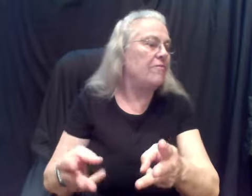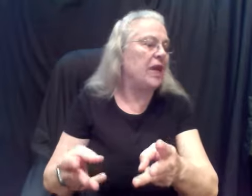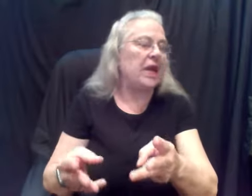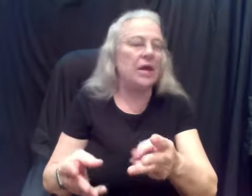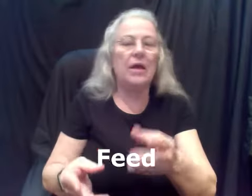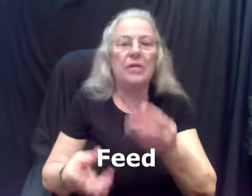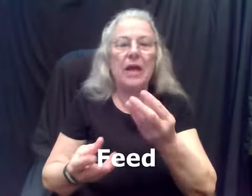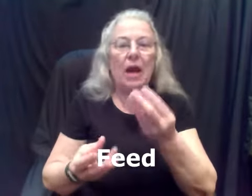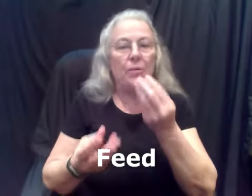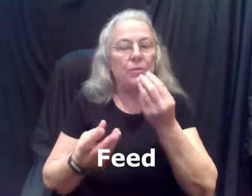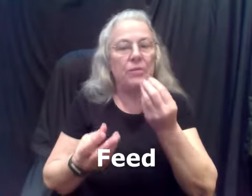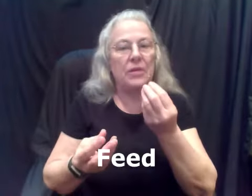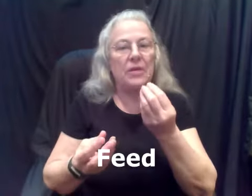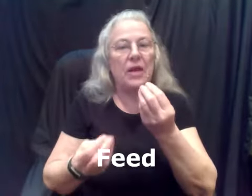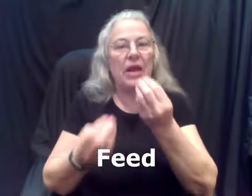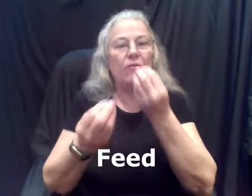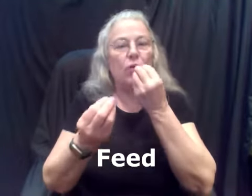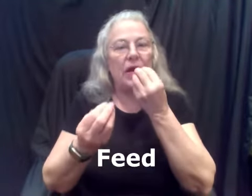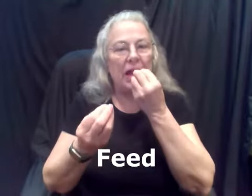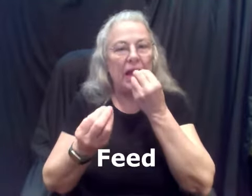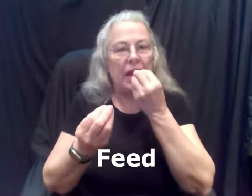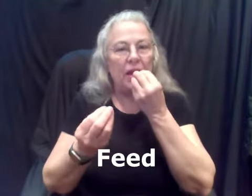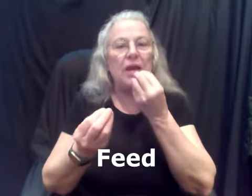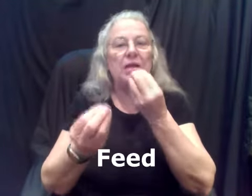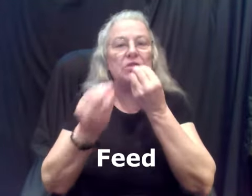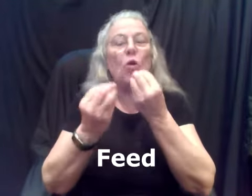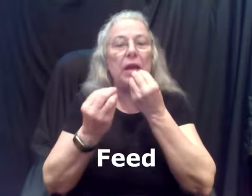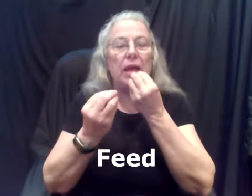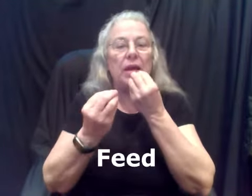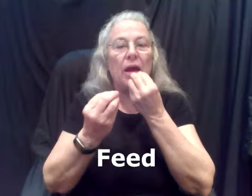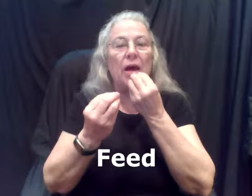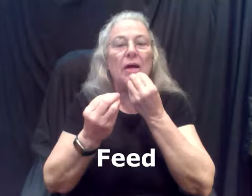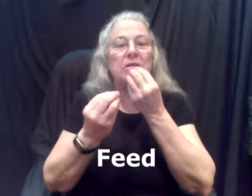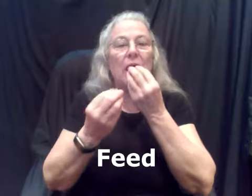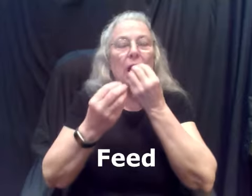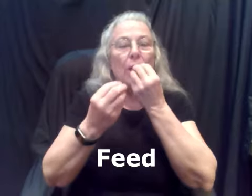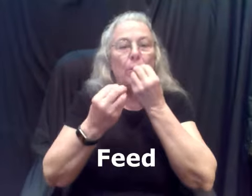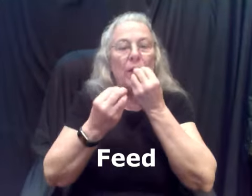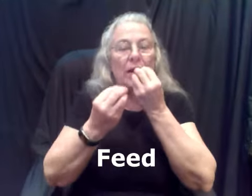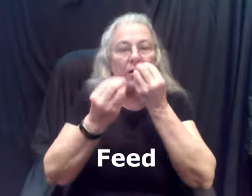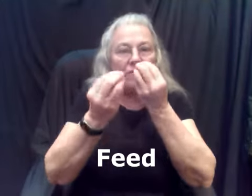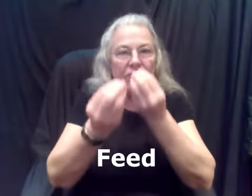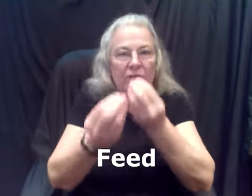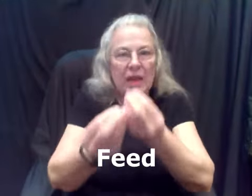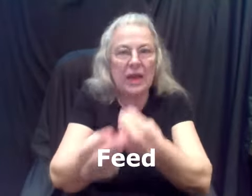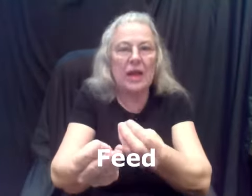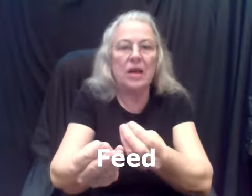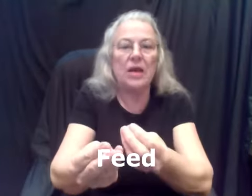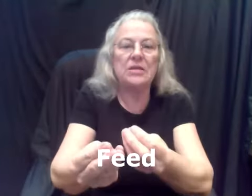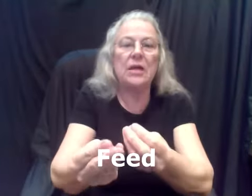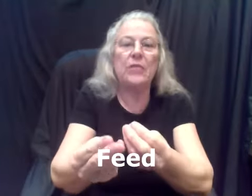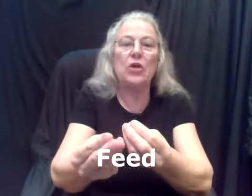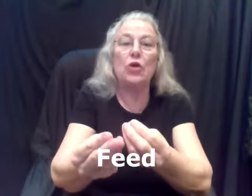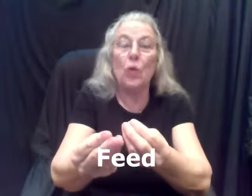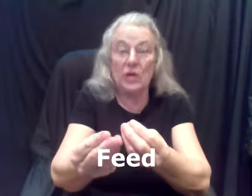Feed. Now, if we're eating, it's going in us, but feeding is something you're going to